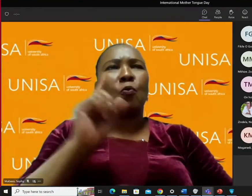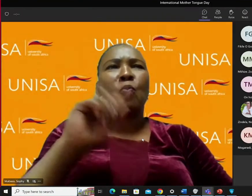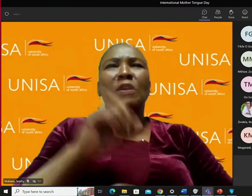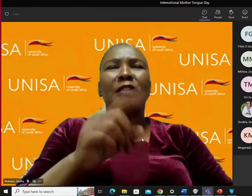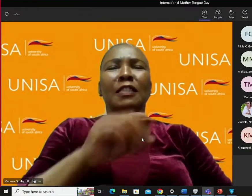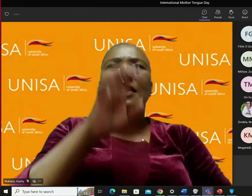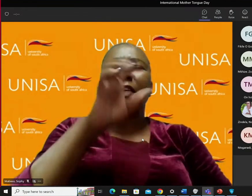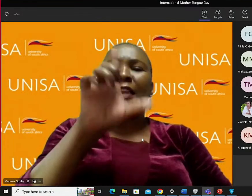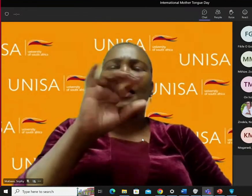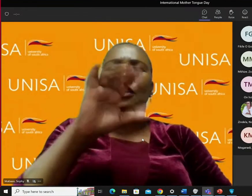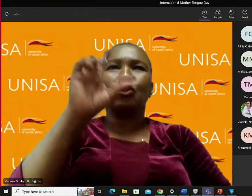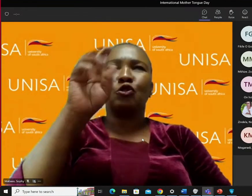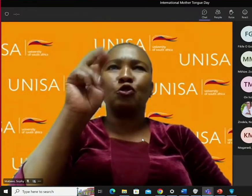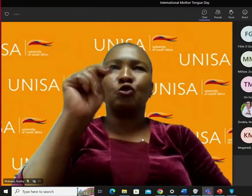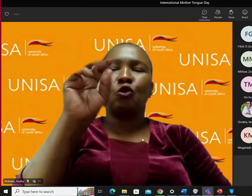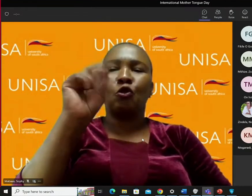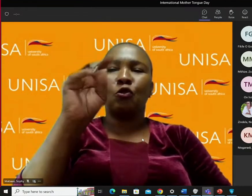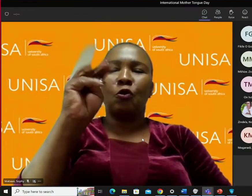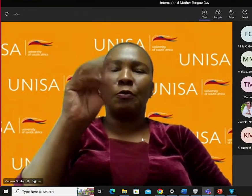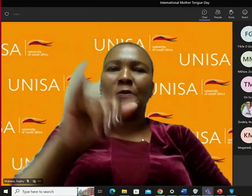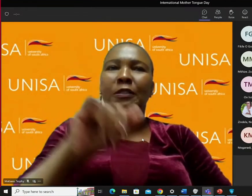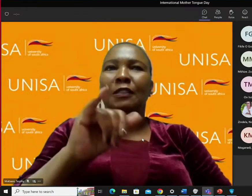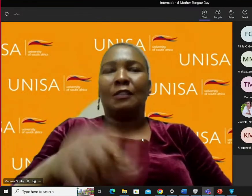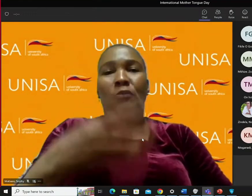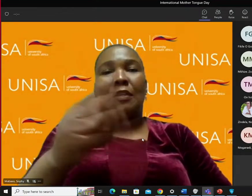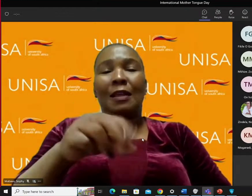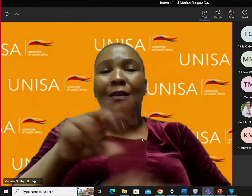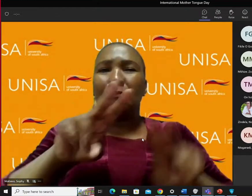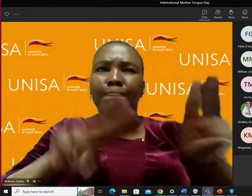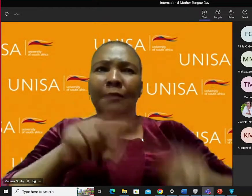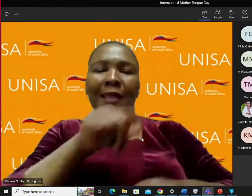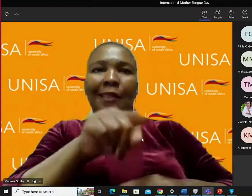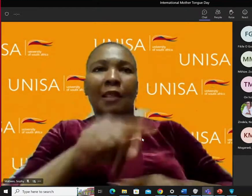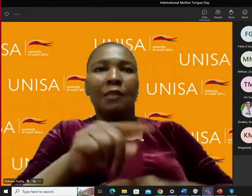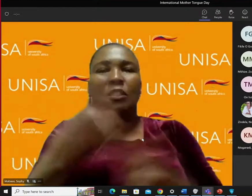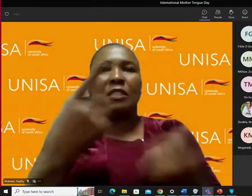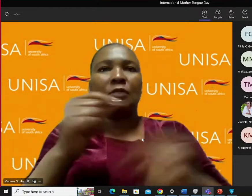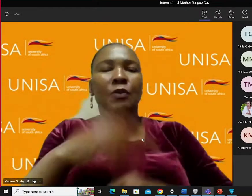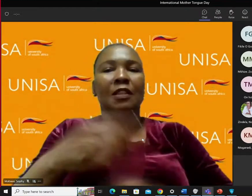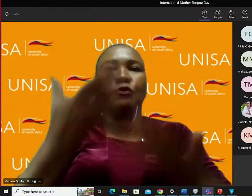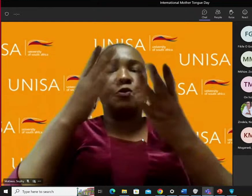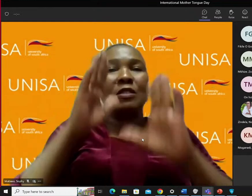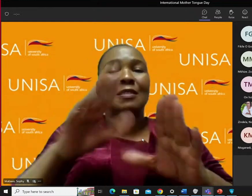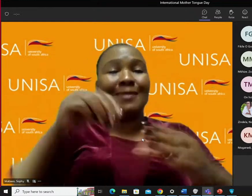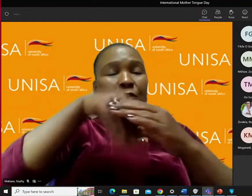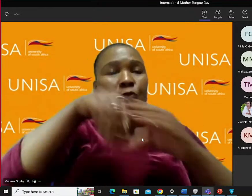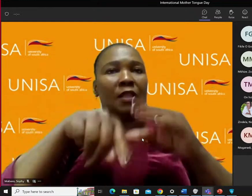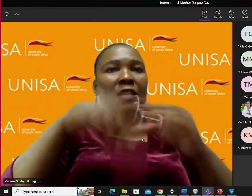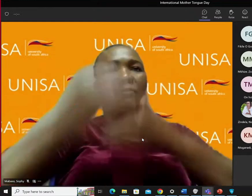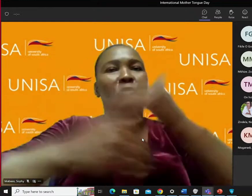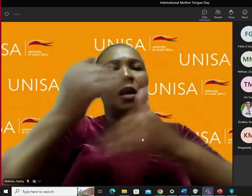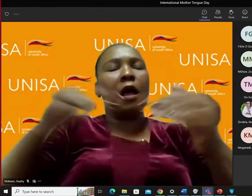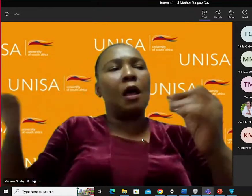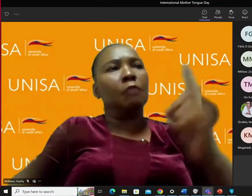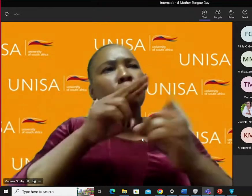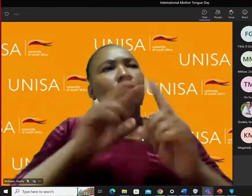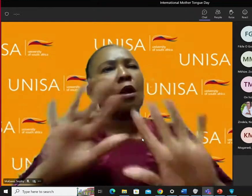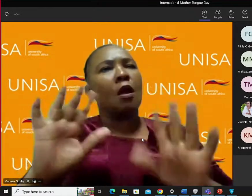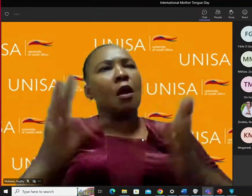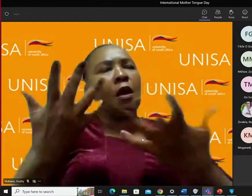us, to now draw those surveys that you did with the students into this process to also see how we can further